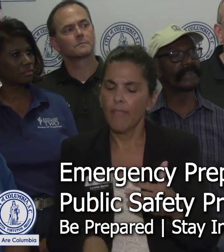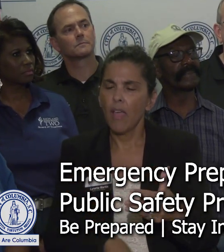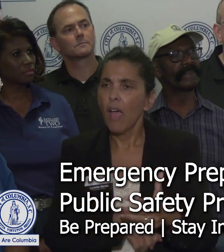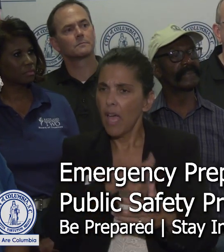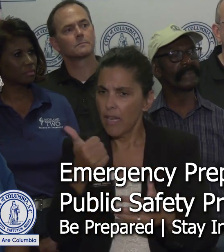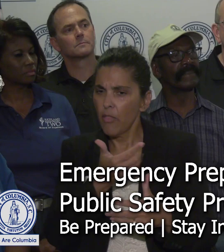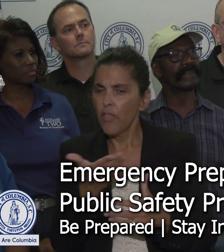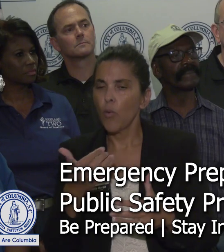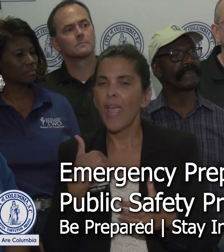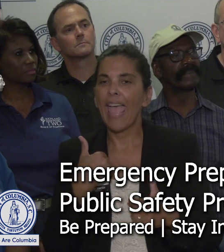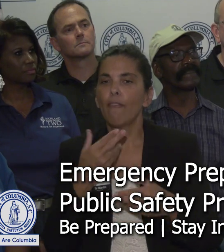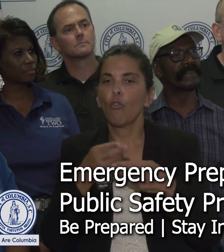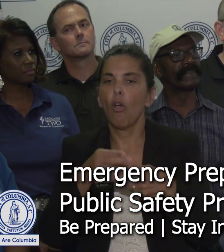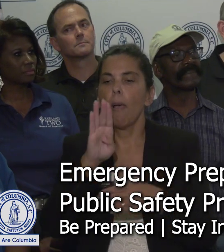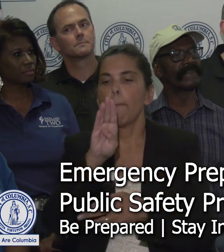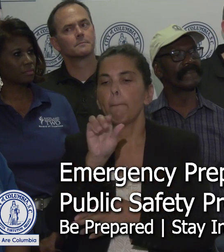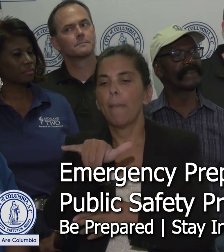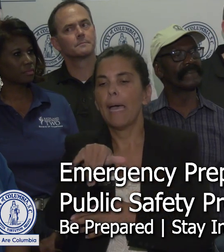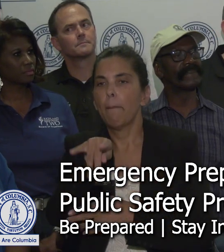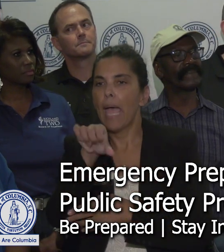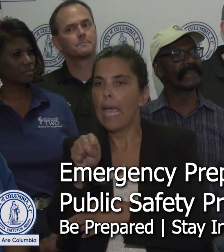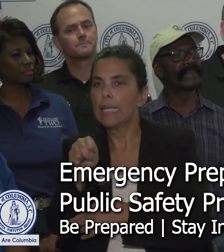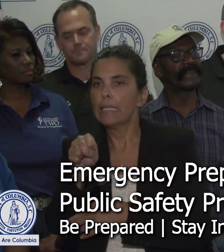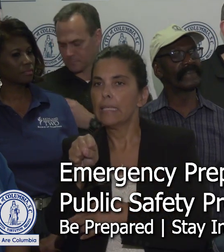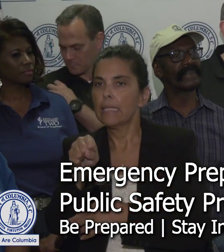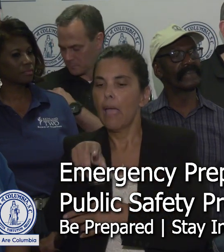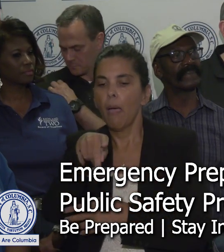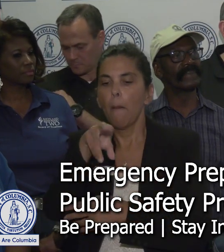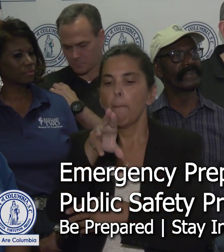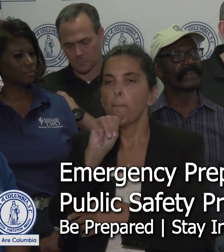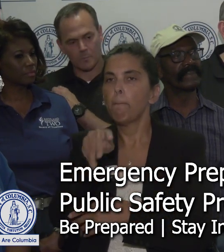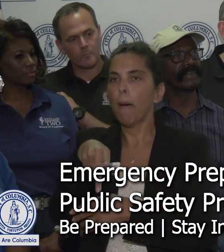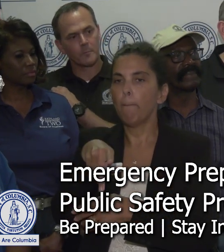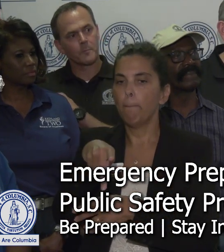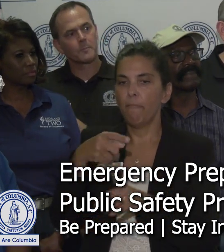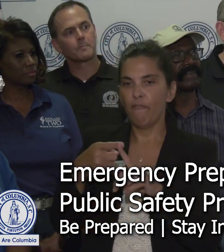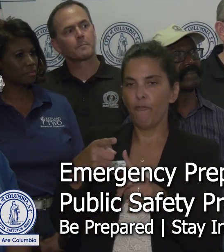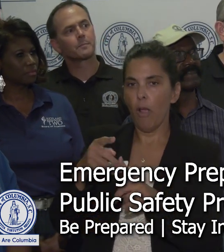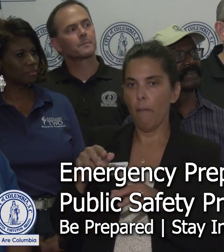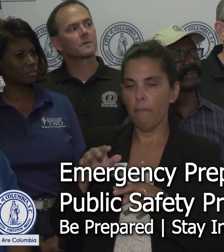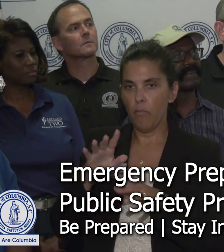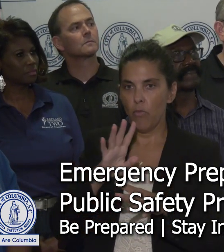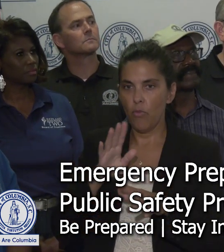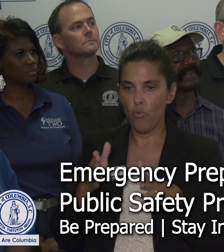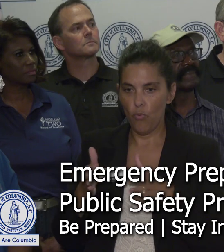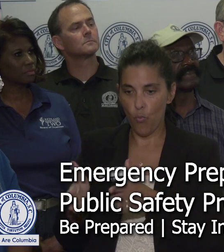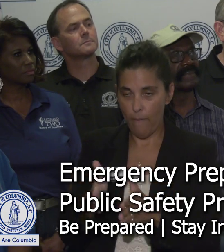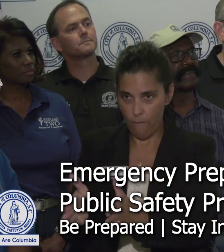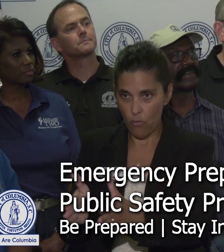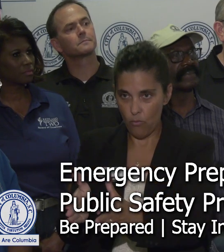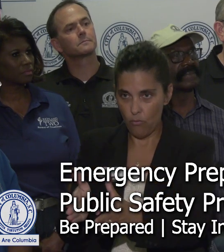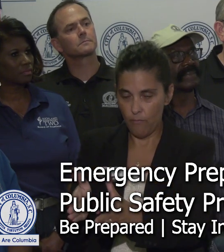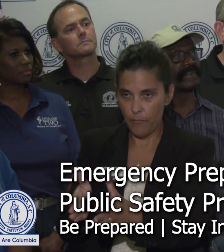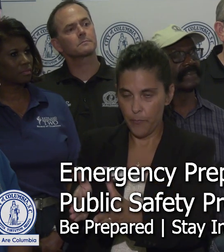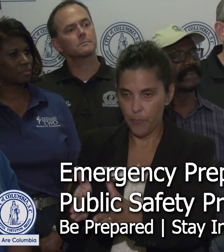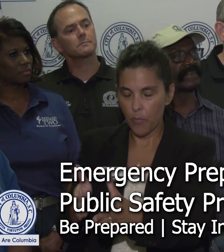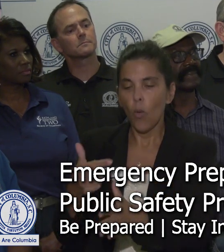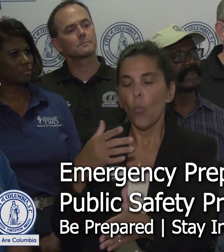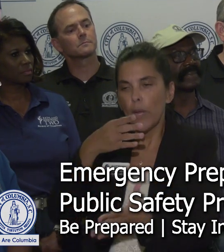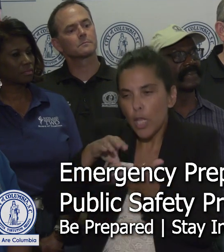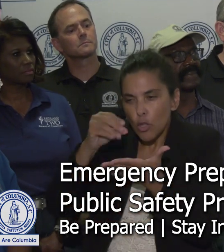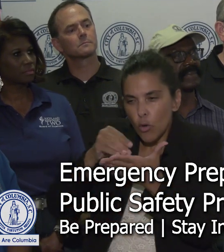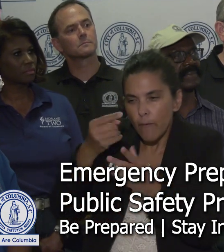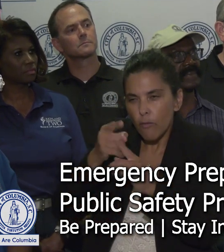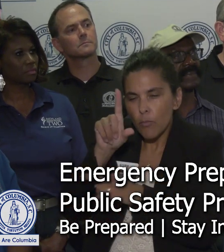put in a bypass emergency pumping system from the river in response to the canal breach in 2015. We learned from